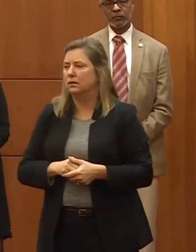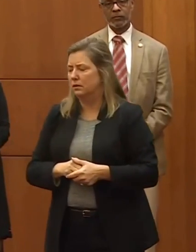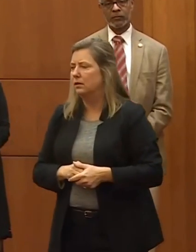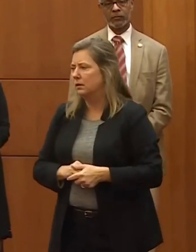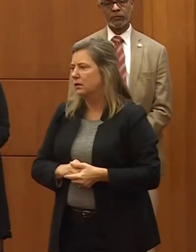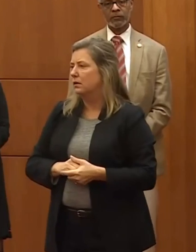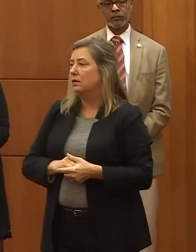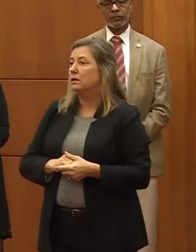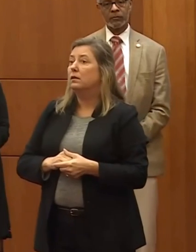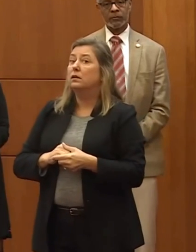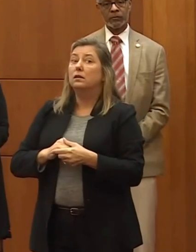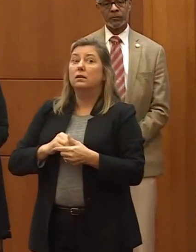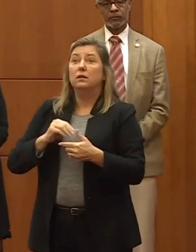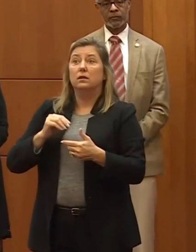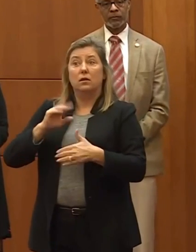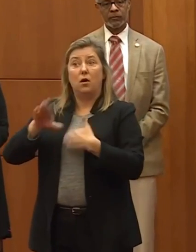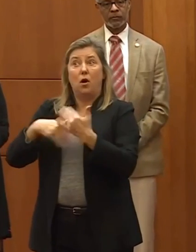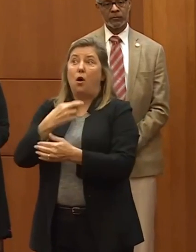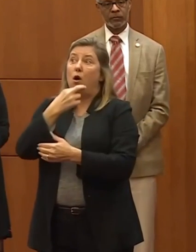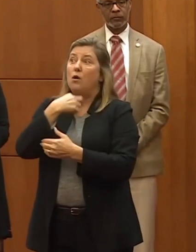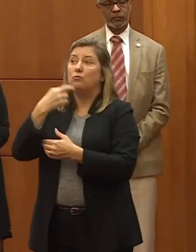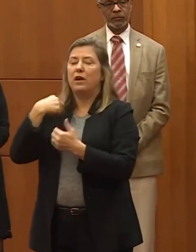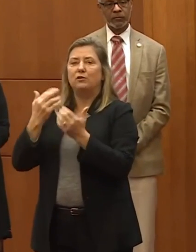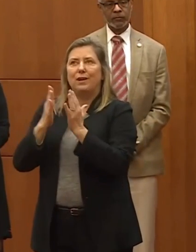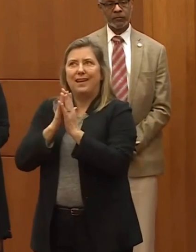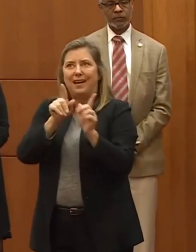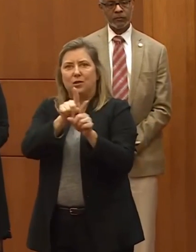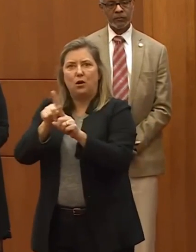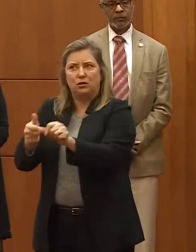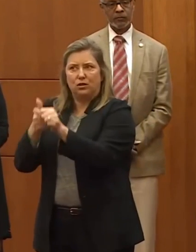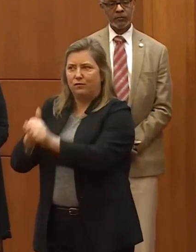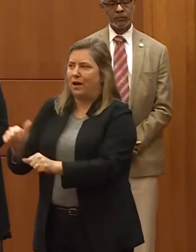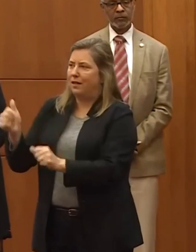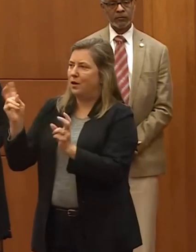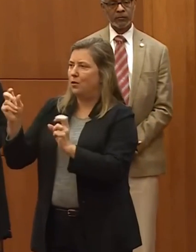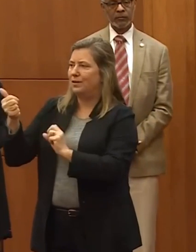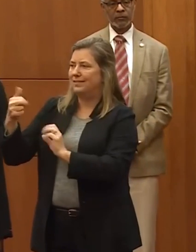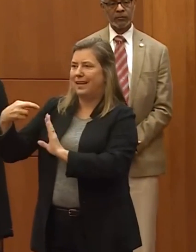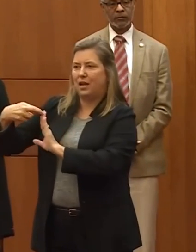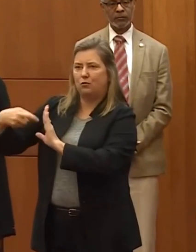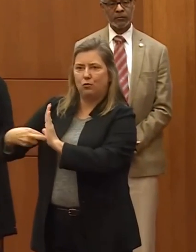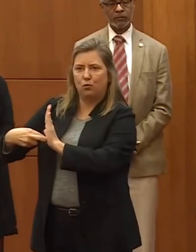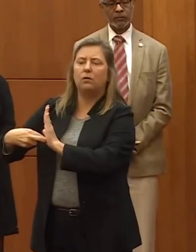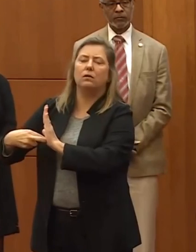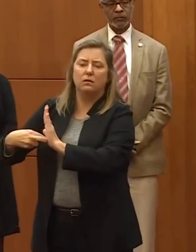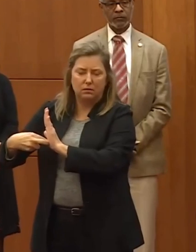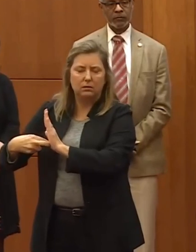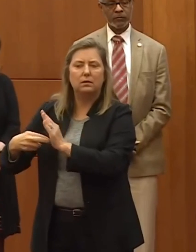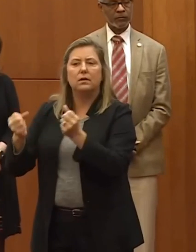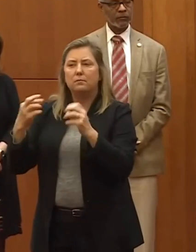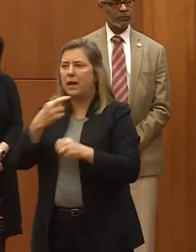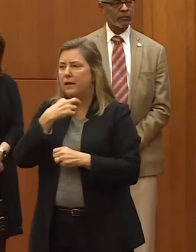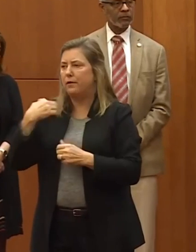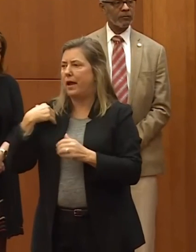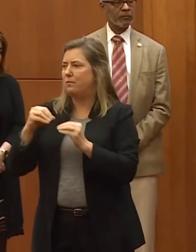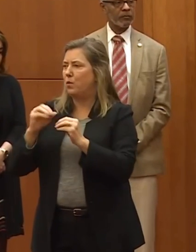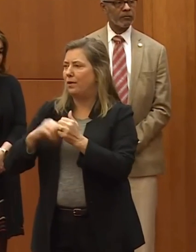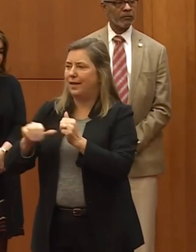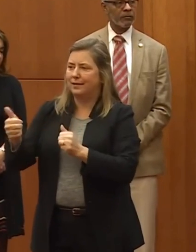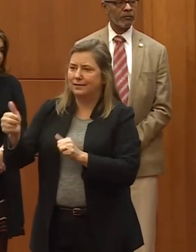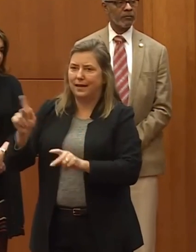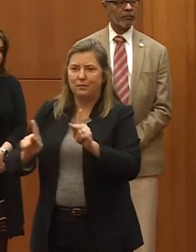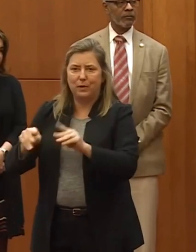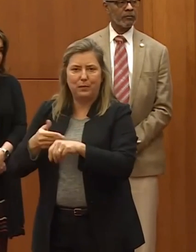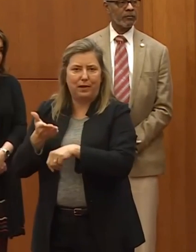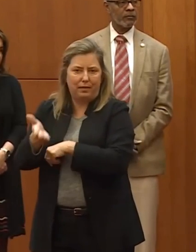of our restaurants to abide by the 10 rule. Obviously, that a lot of restaurants will have more than 10 people in them.